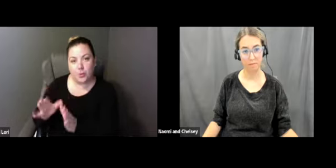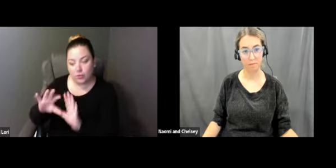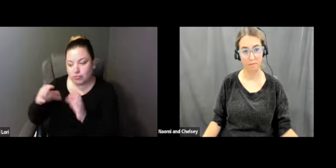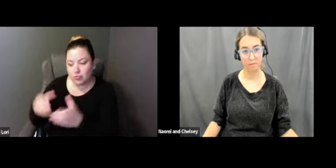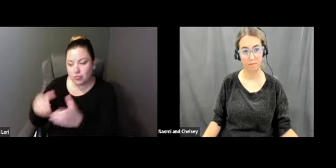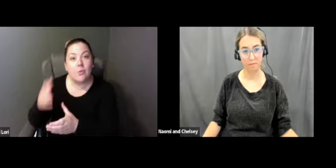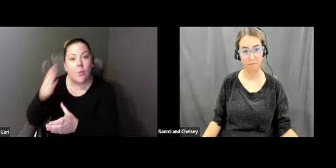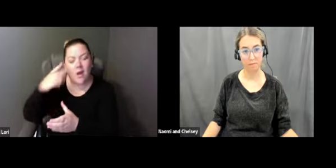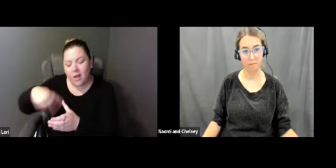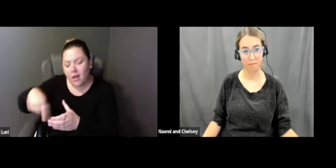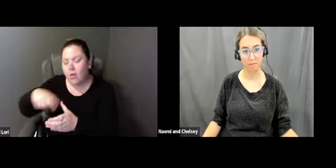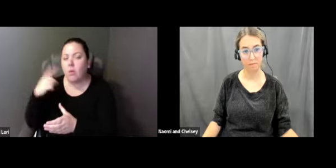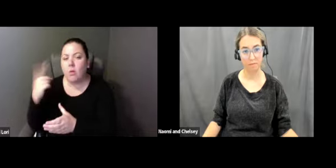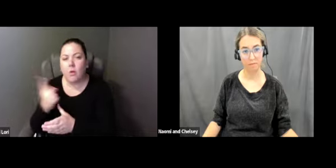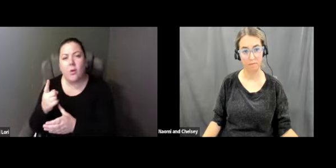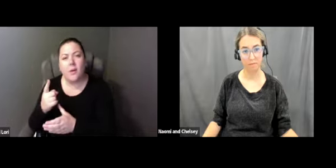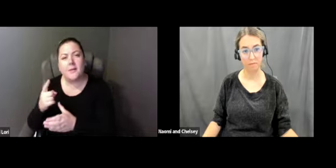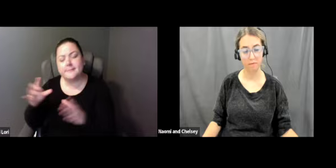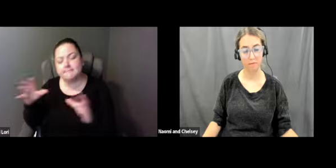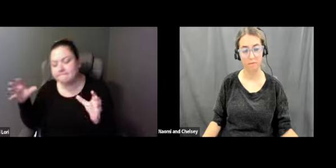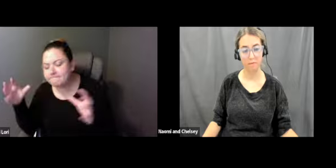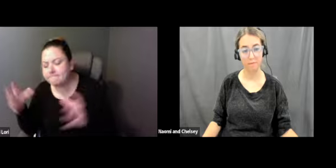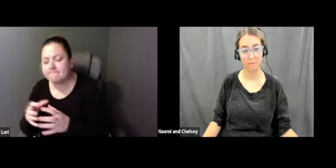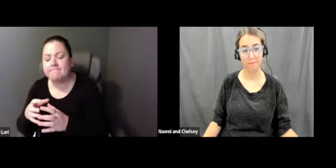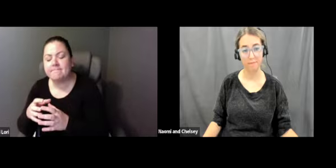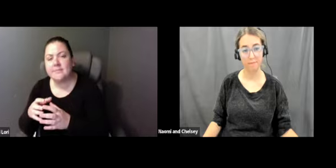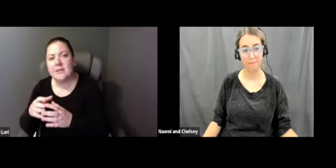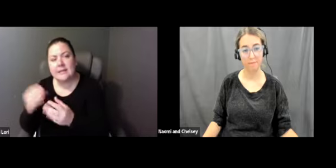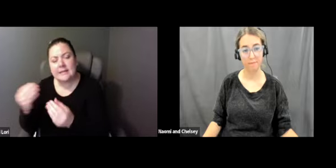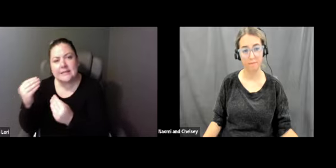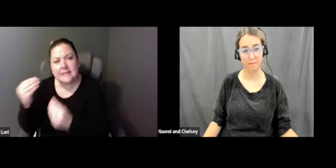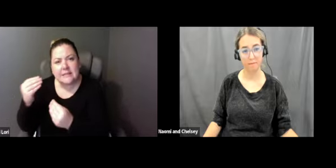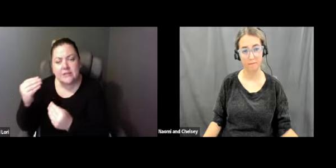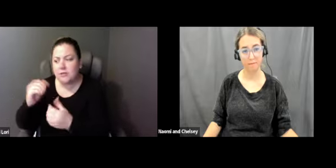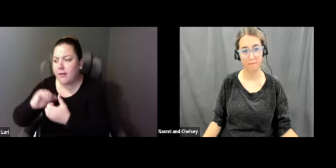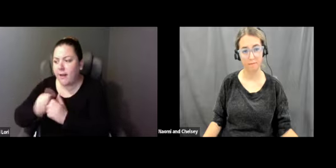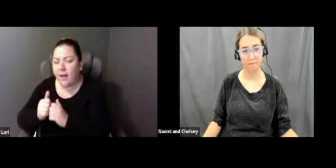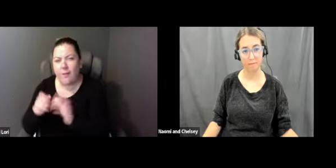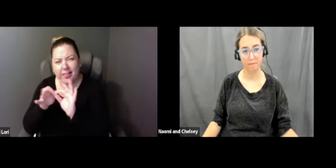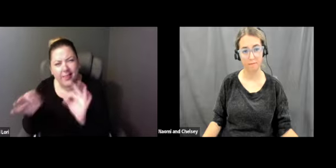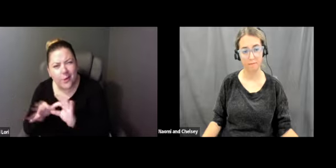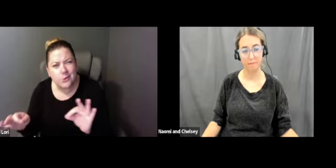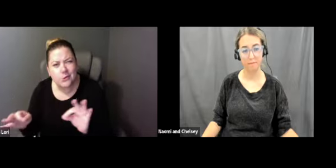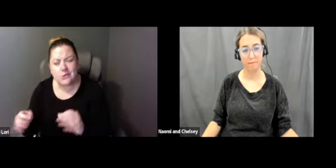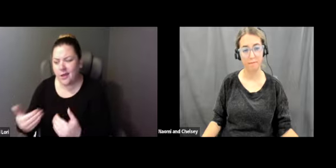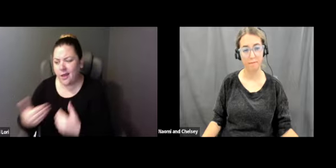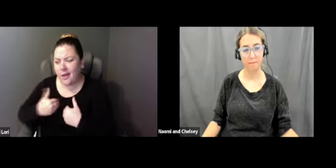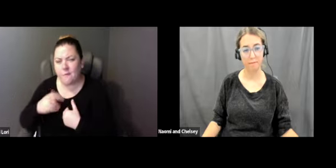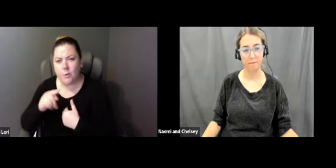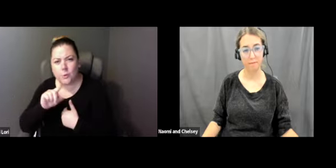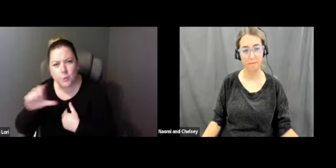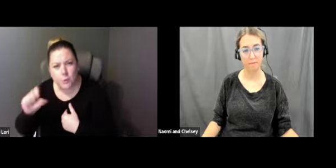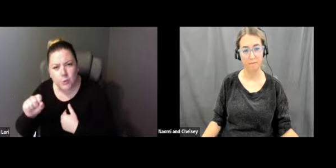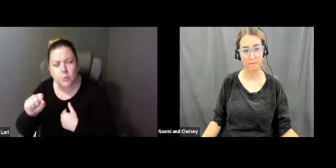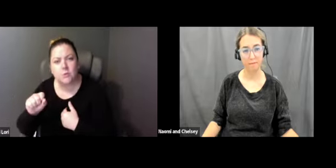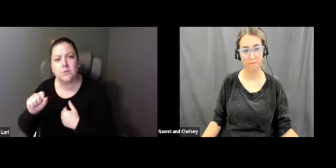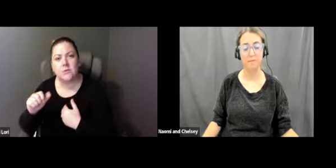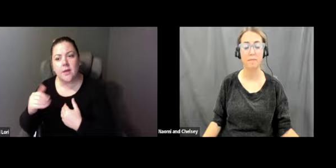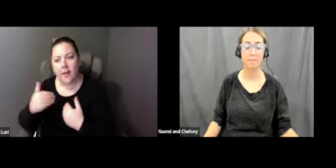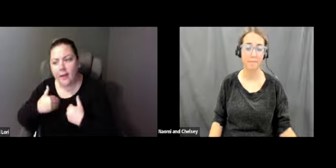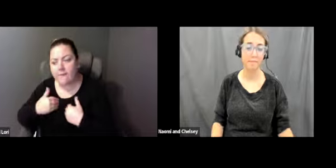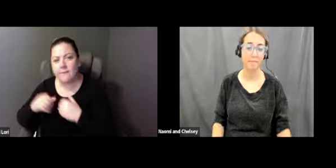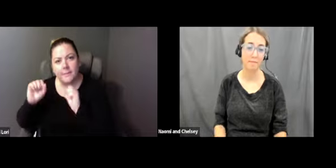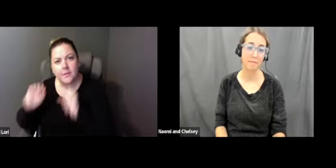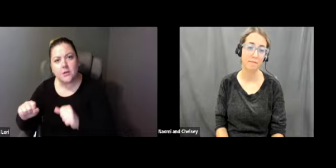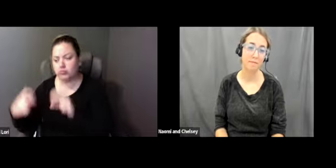for interpreters to develop tools and a framework on how to make space for yourself in these situations, on